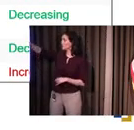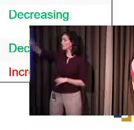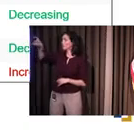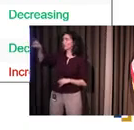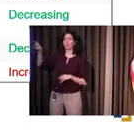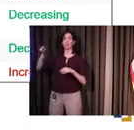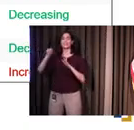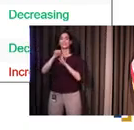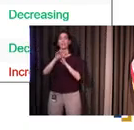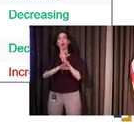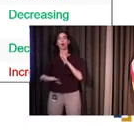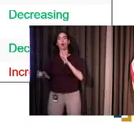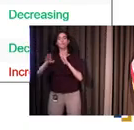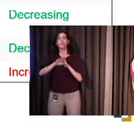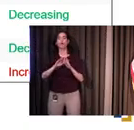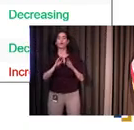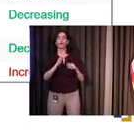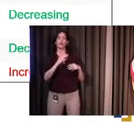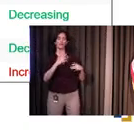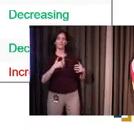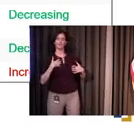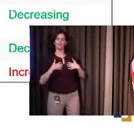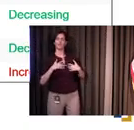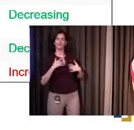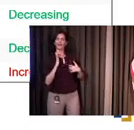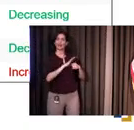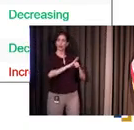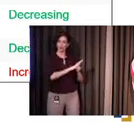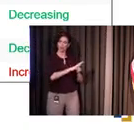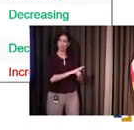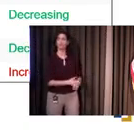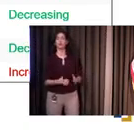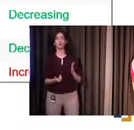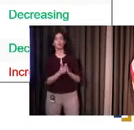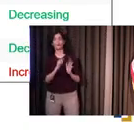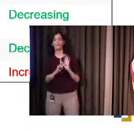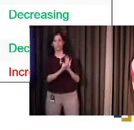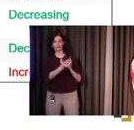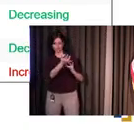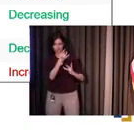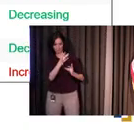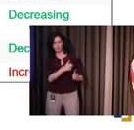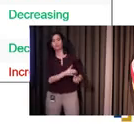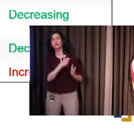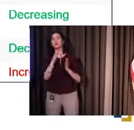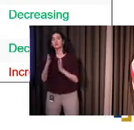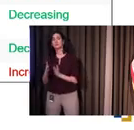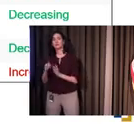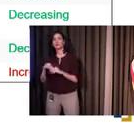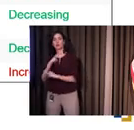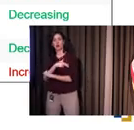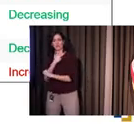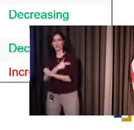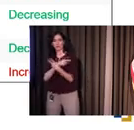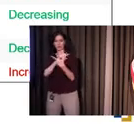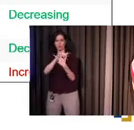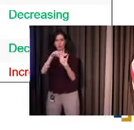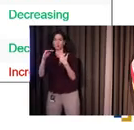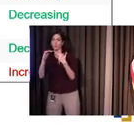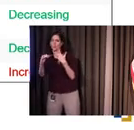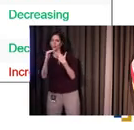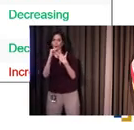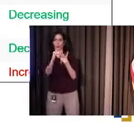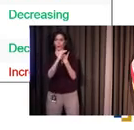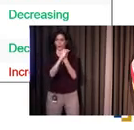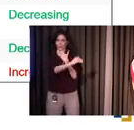for the state: COVID-like illness, new cases, and hospitalizations. COVID-like illness is plateauing statewide